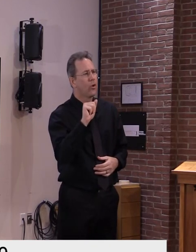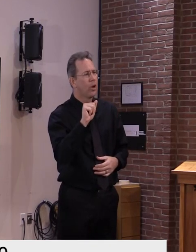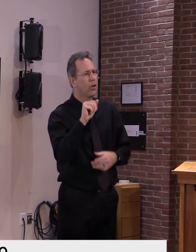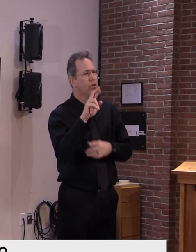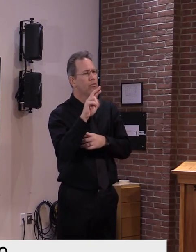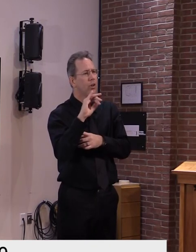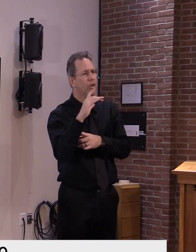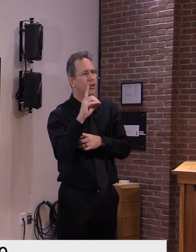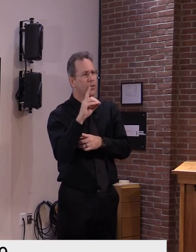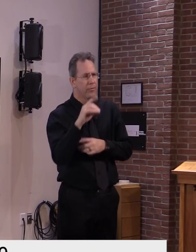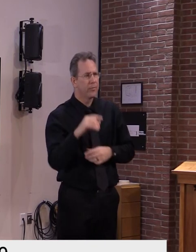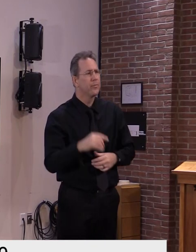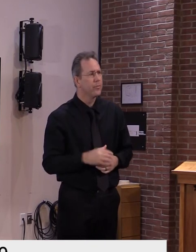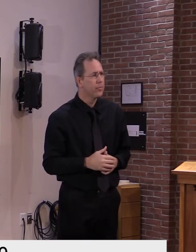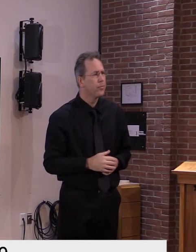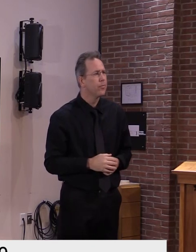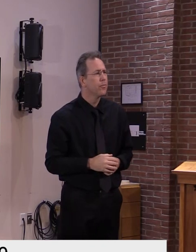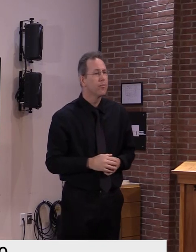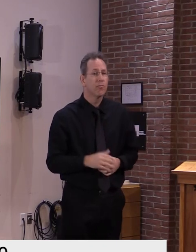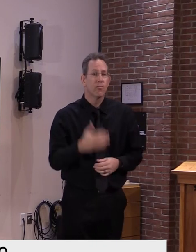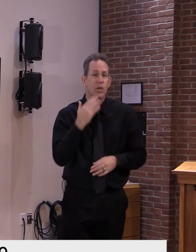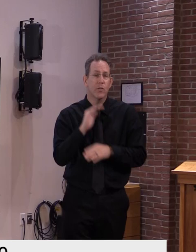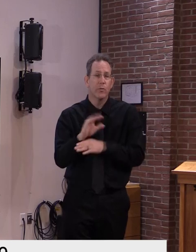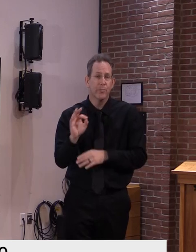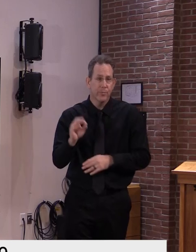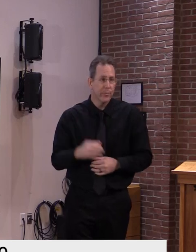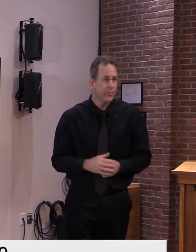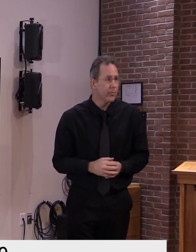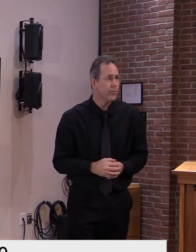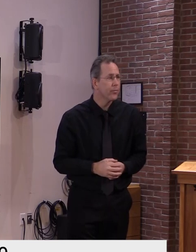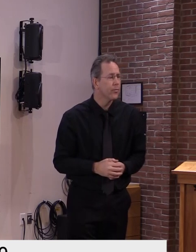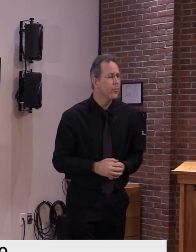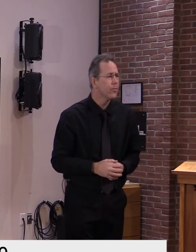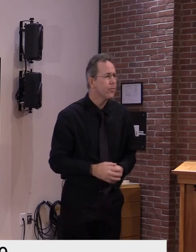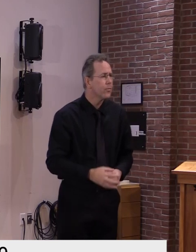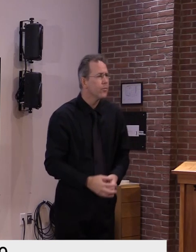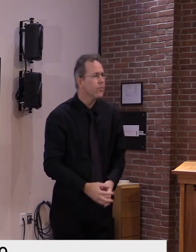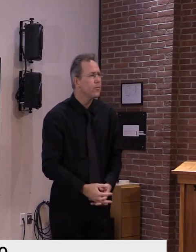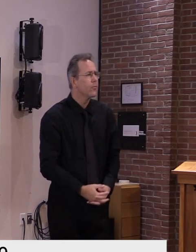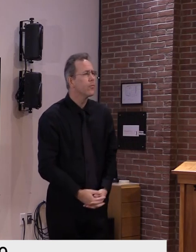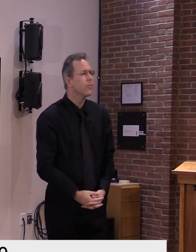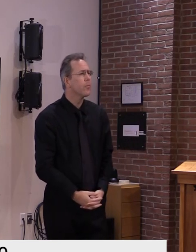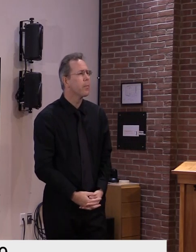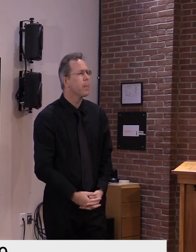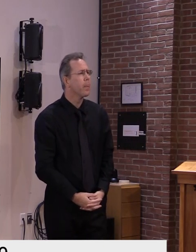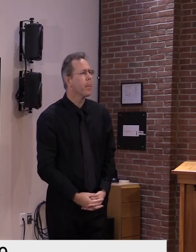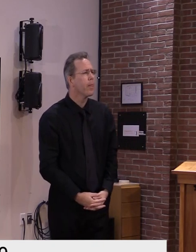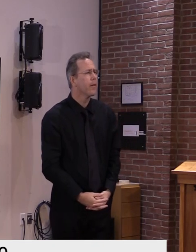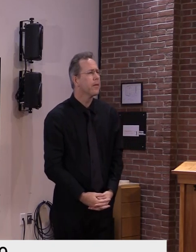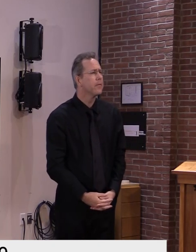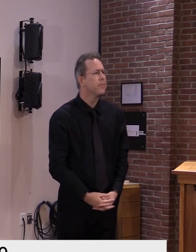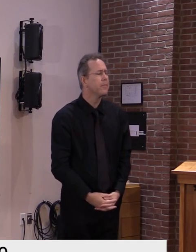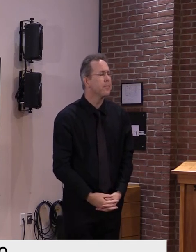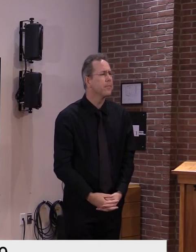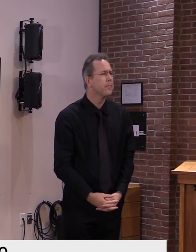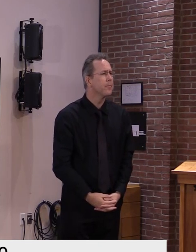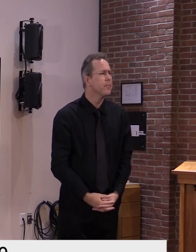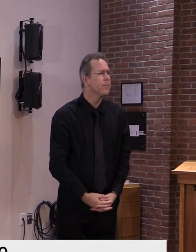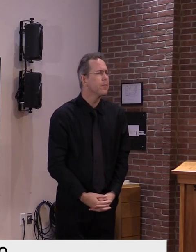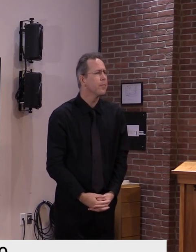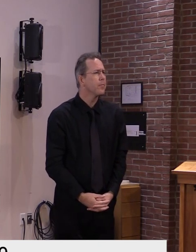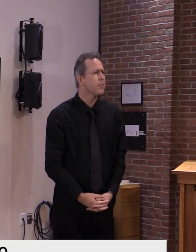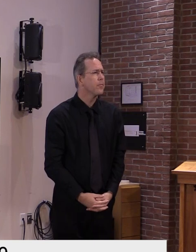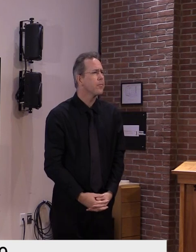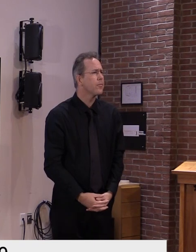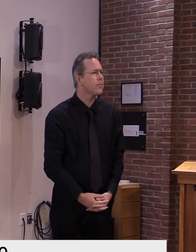Yes, thank you. Good afternoon. Governor, you mentioned concerns specifically about Orleans County a little bit earlier. And I see today's